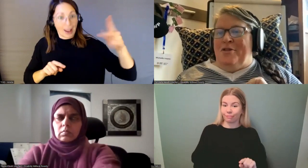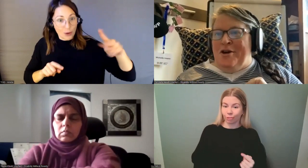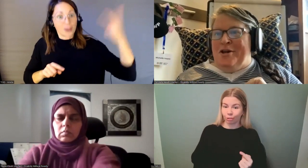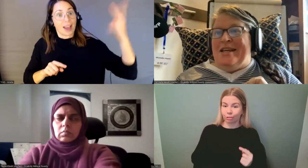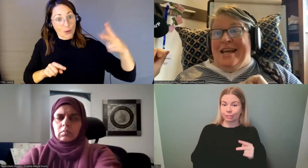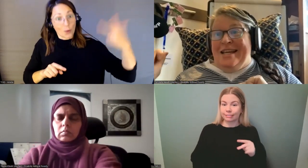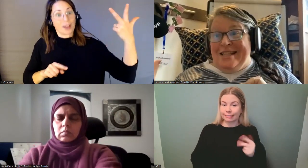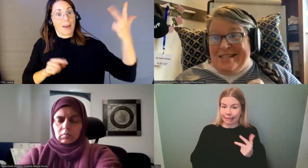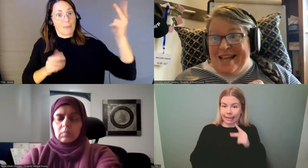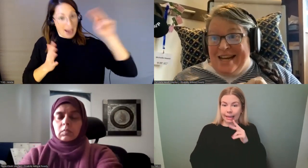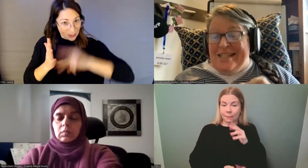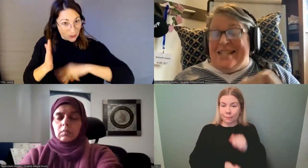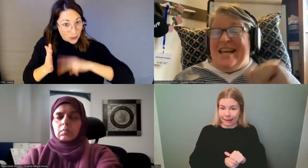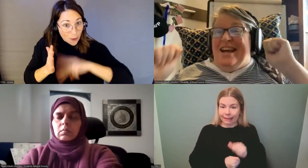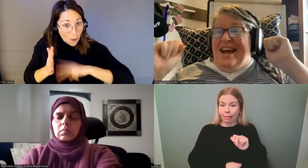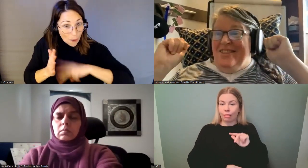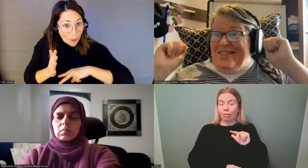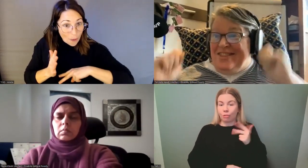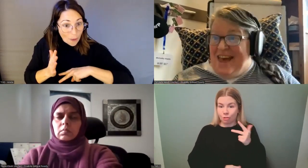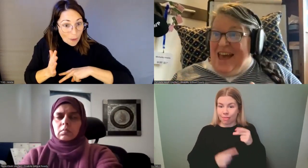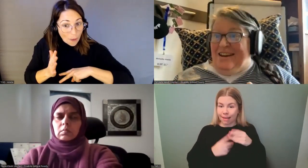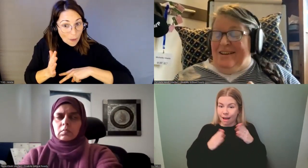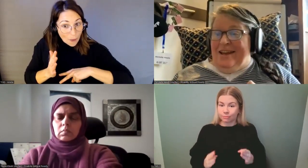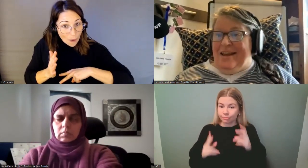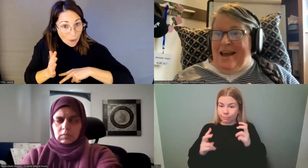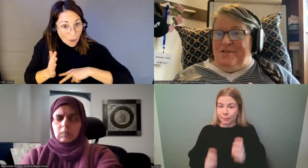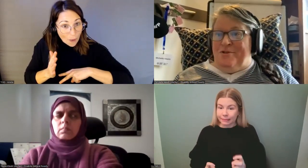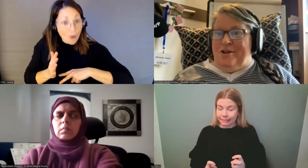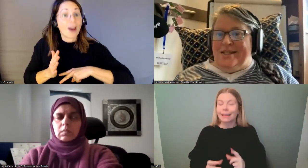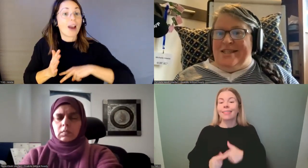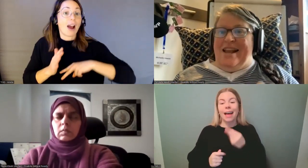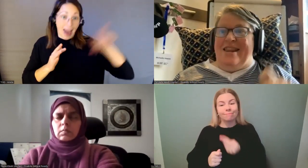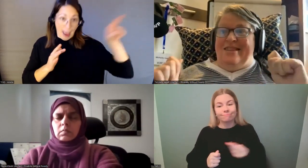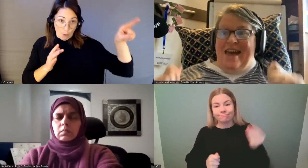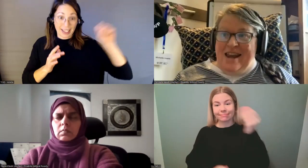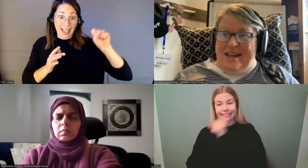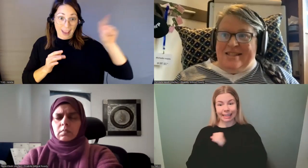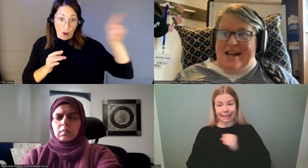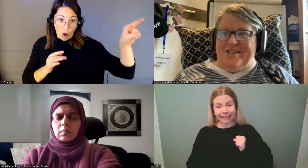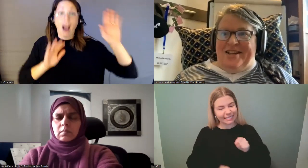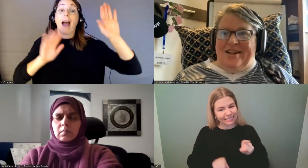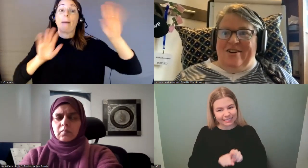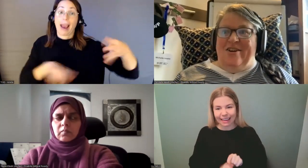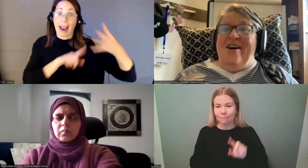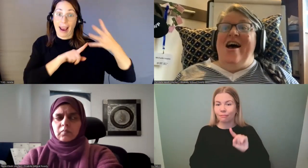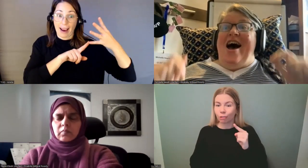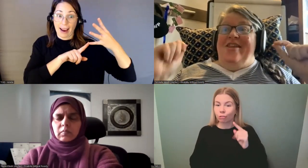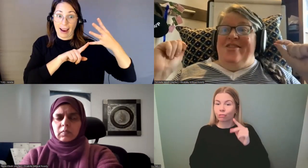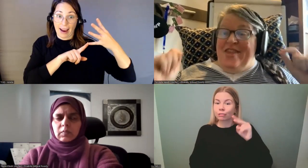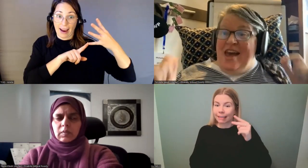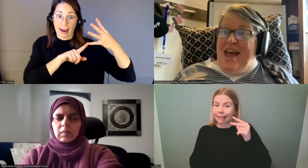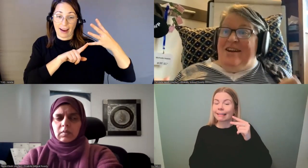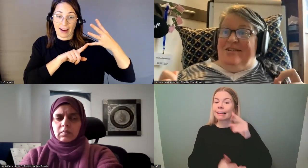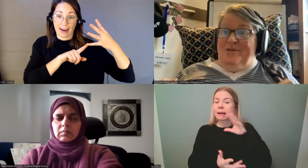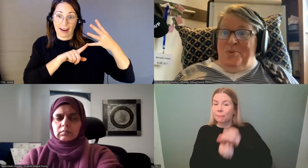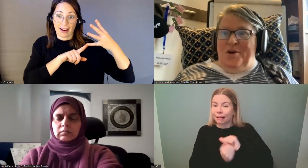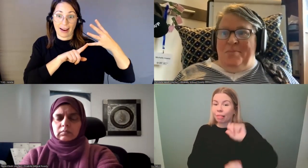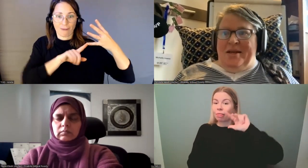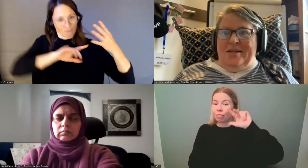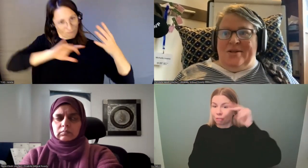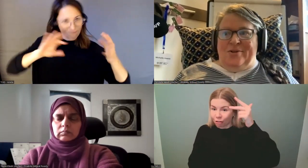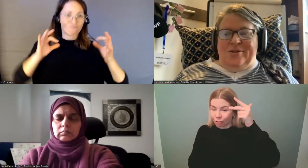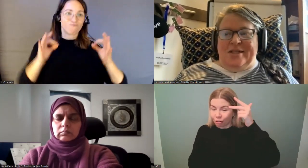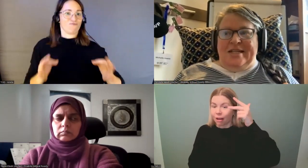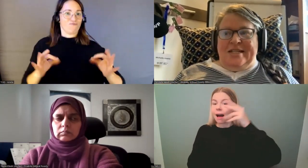committee, third in the Senate, and then it gets royal assent. Then it's actually a law, and then the